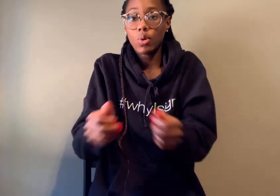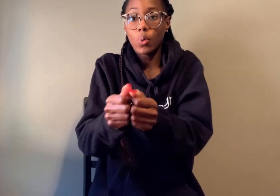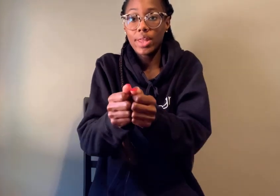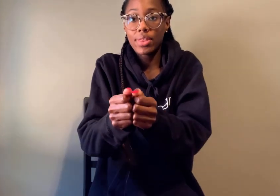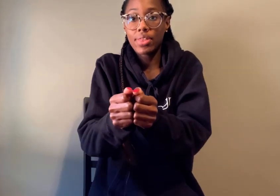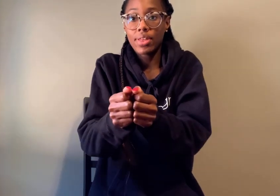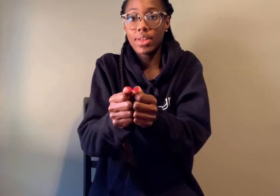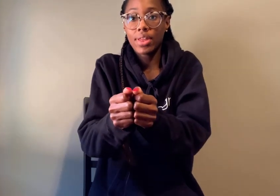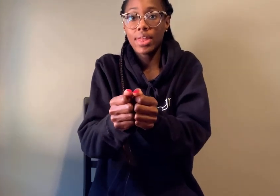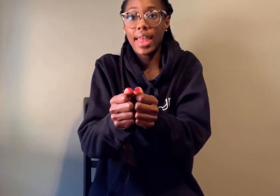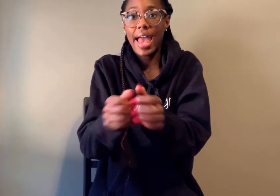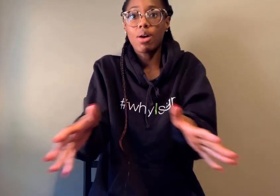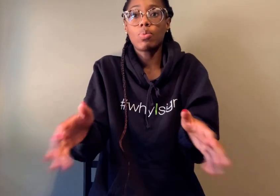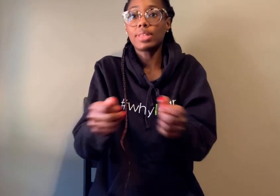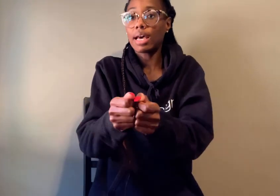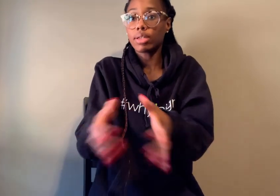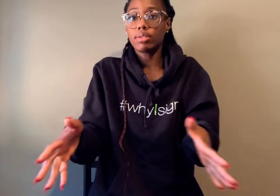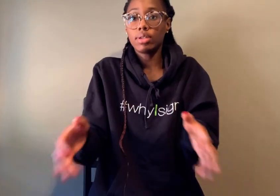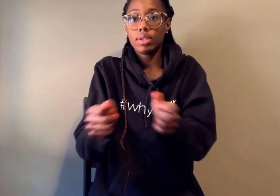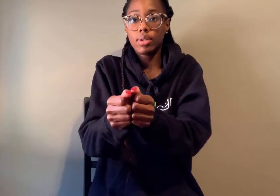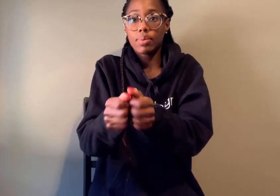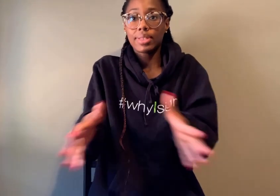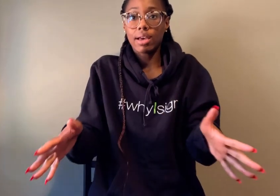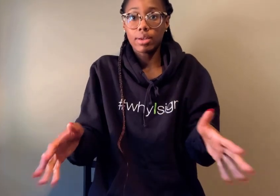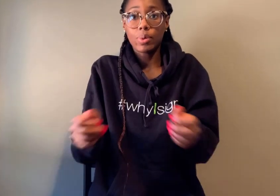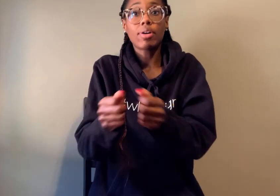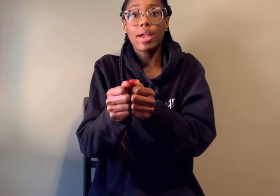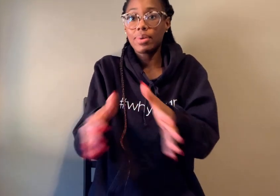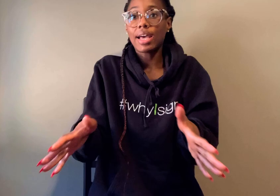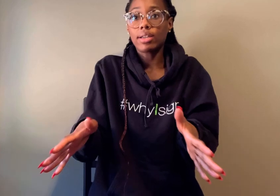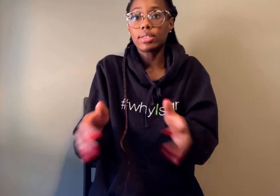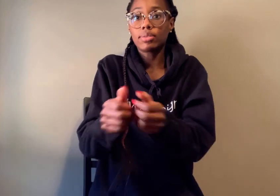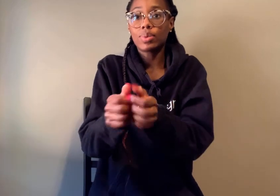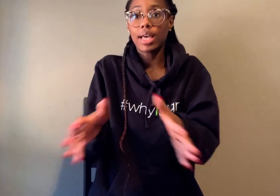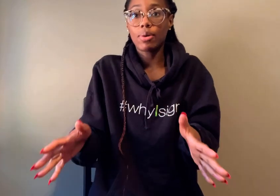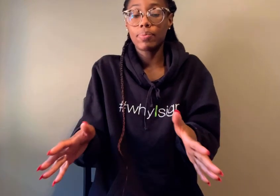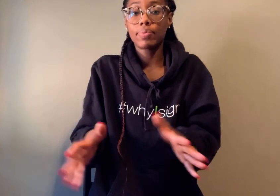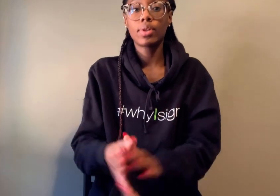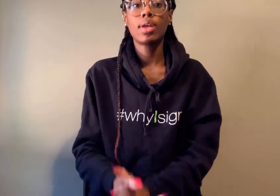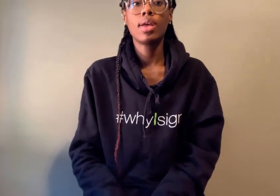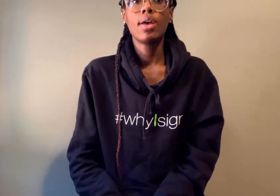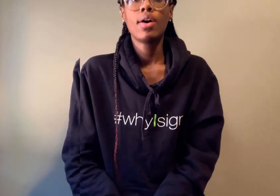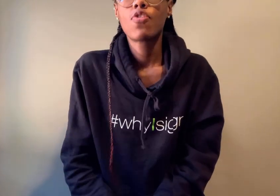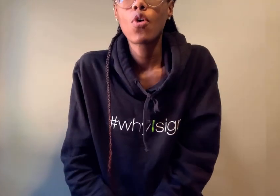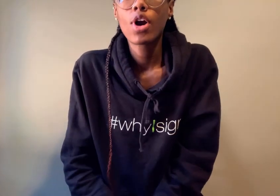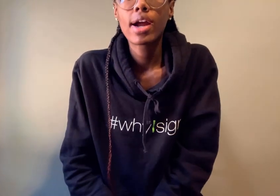With, out. Without it. We're okay without it. Without. For